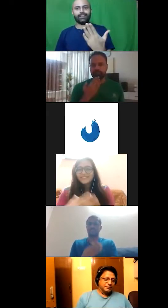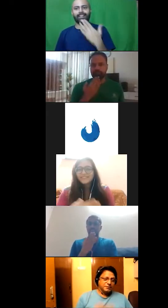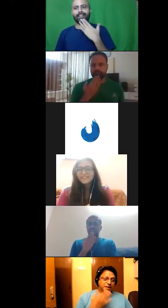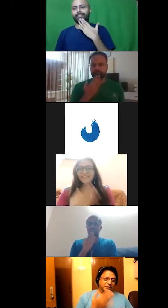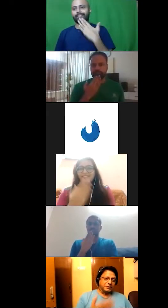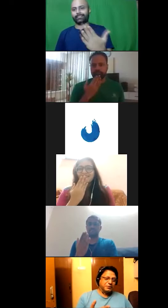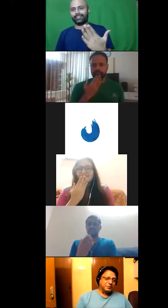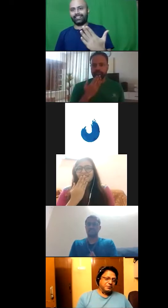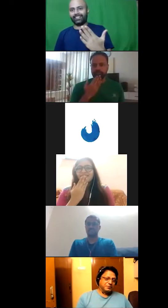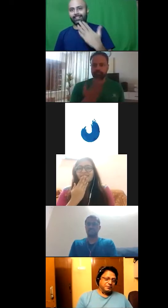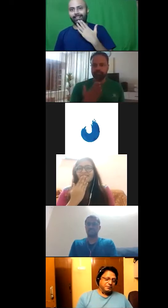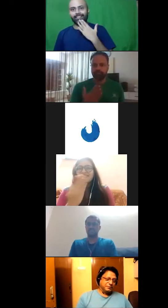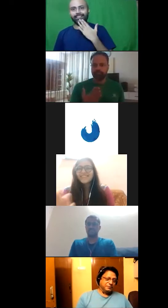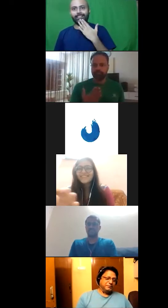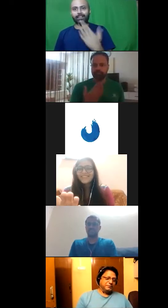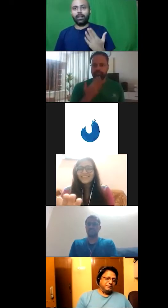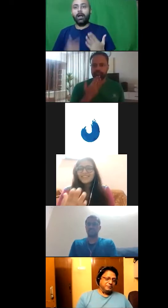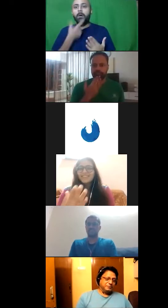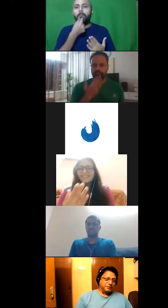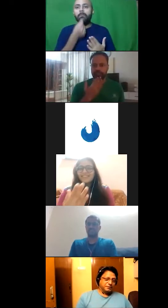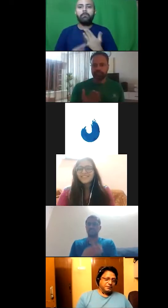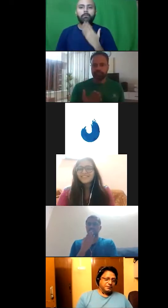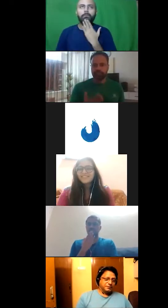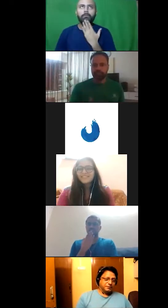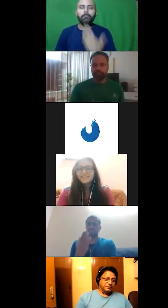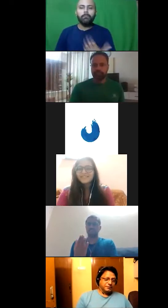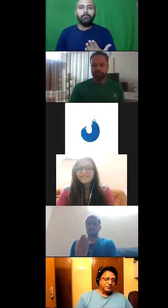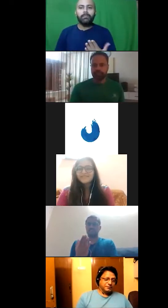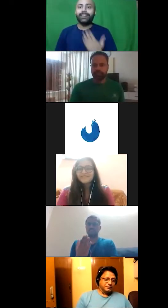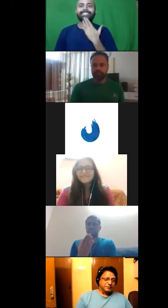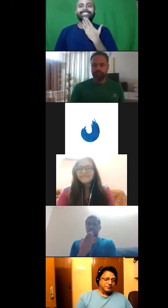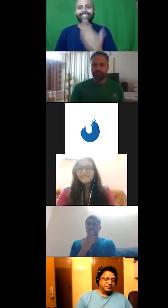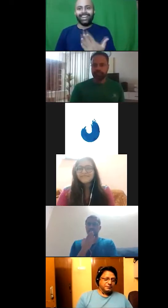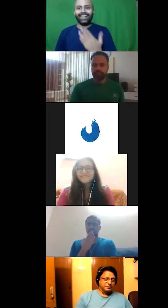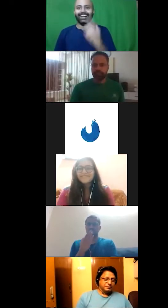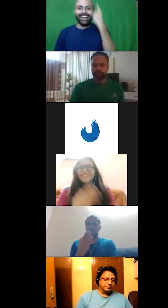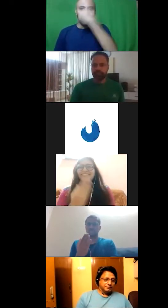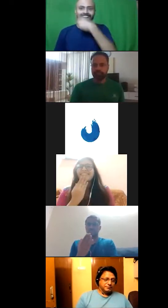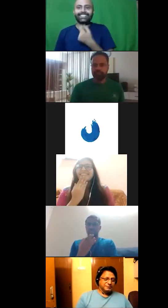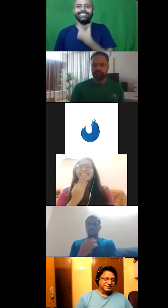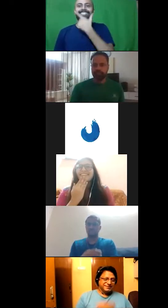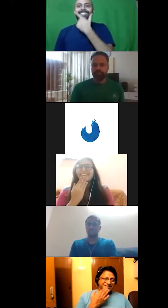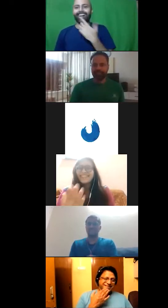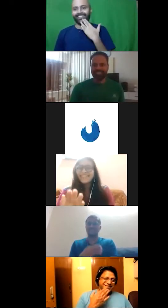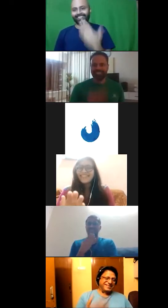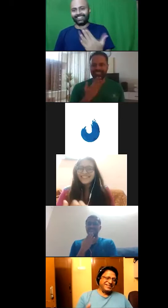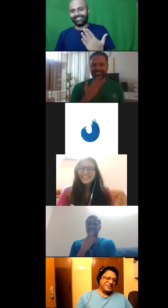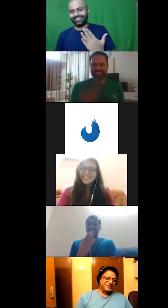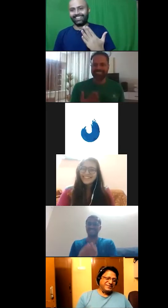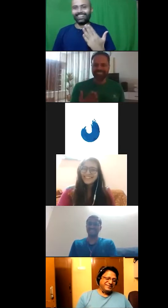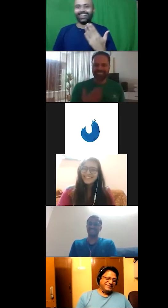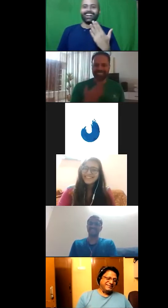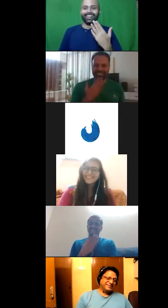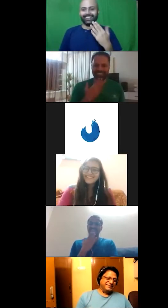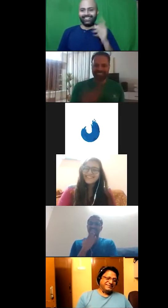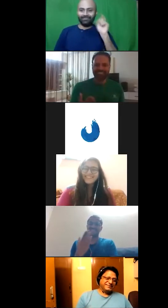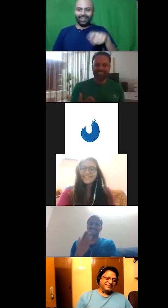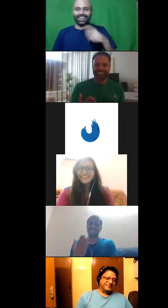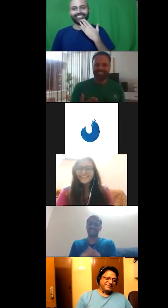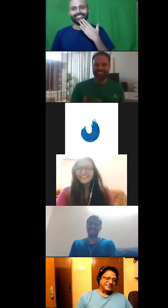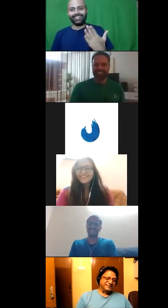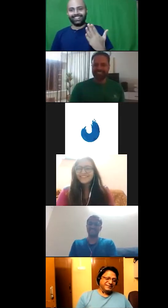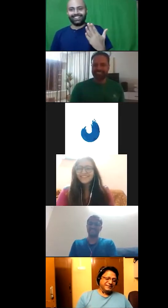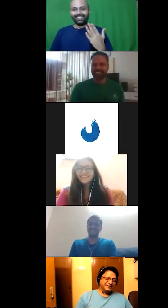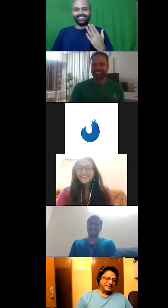Thank you. Thank you. Yeah, thank you. Don't be sad when you're saying thank you. Smile. Use your face, use